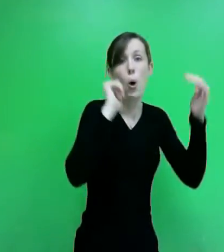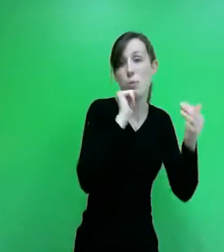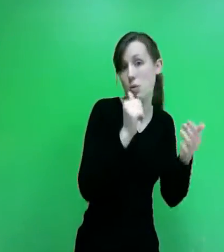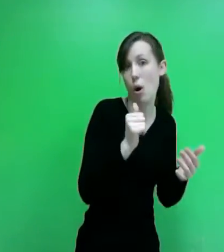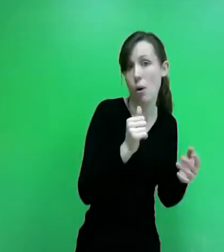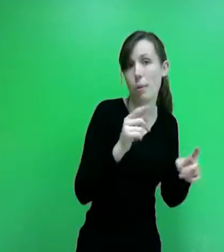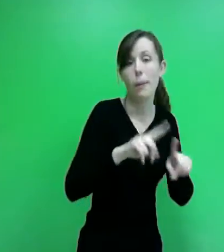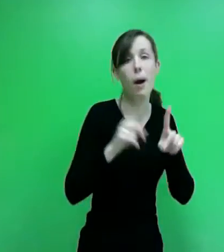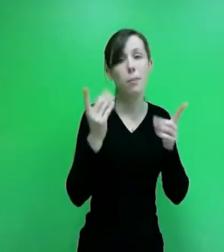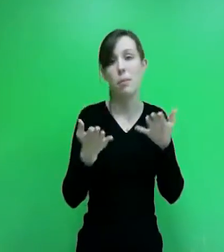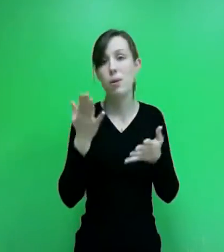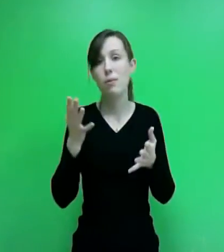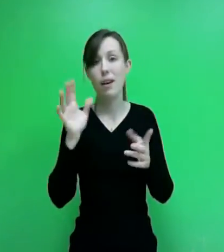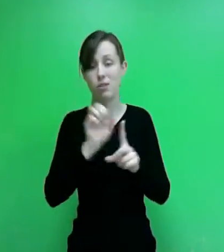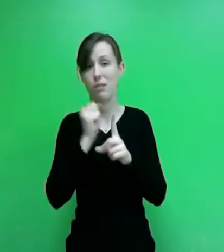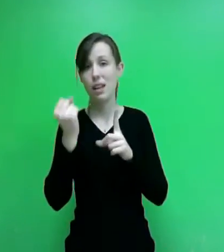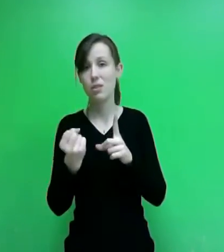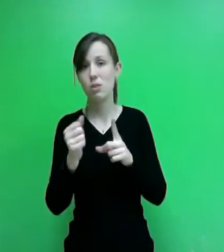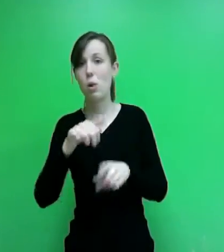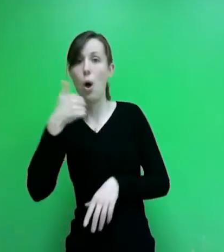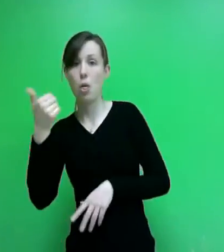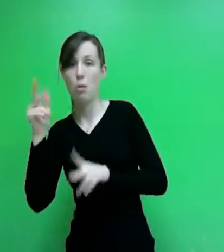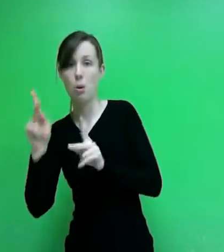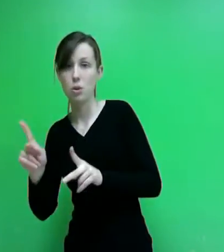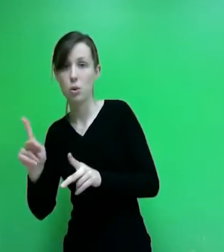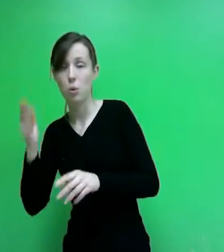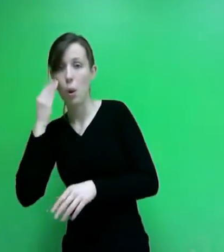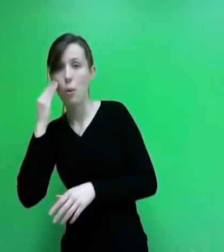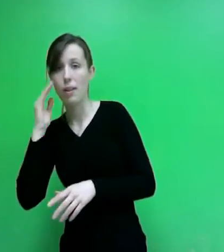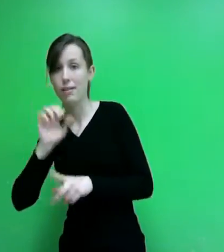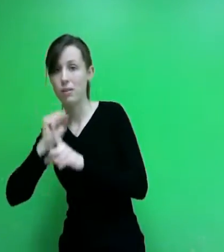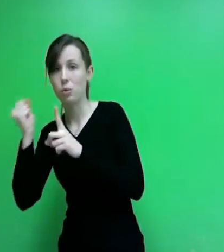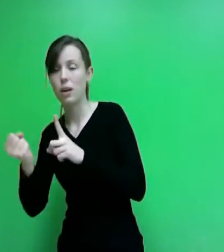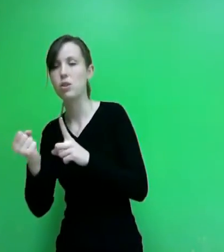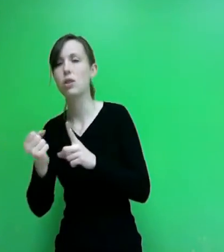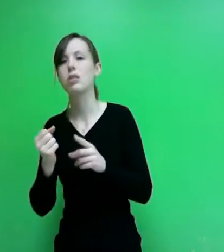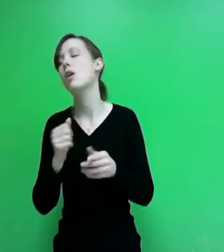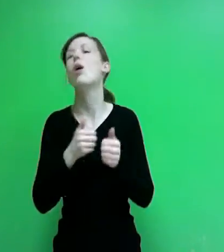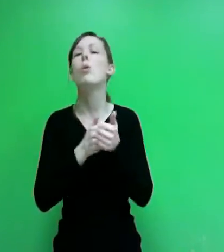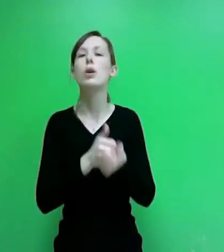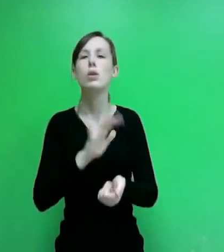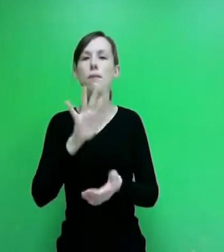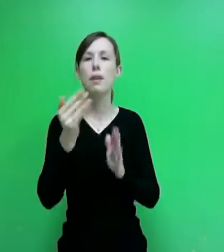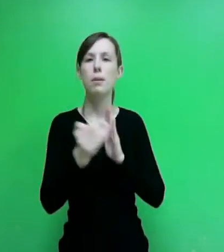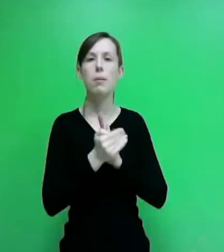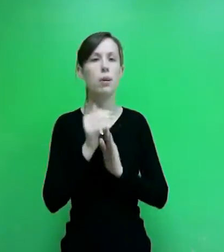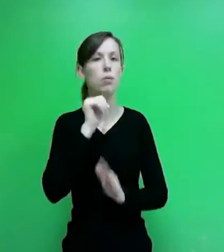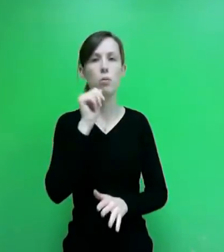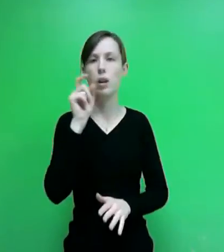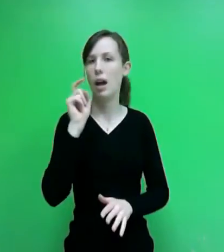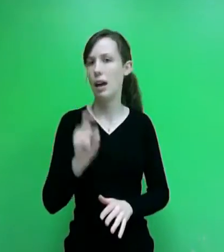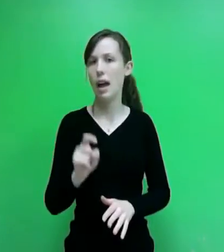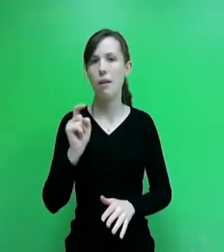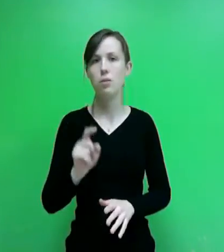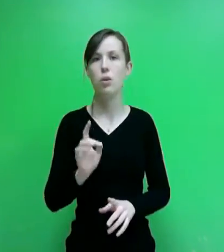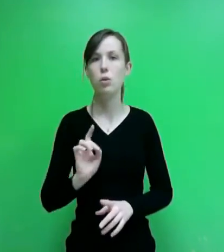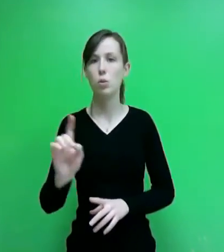situation. According to the Fifth Amendment, you do not have to take the witness stand. Can you? Sure, if you want